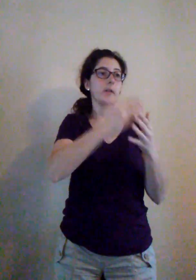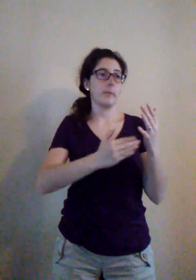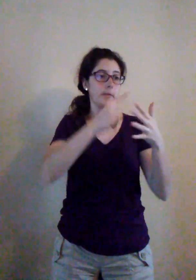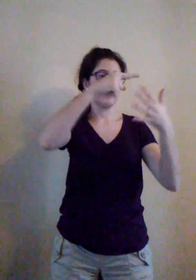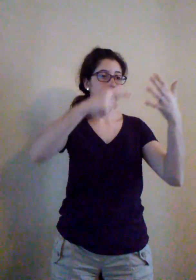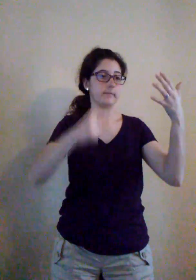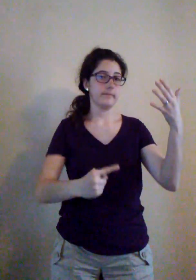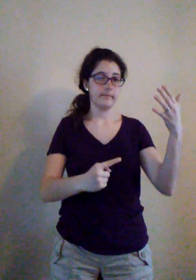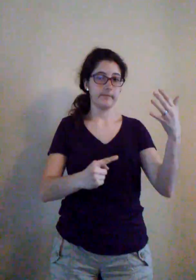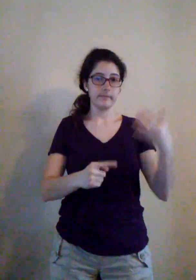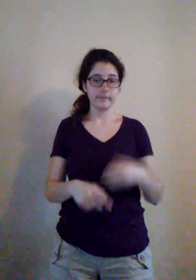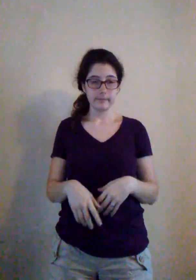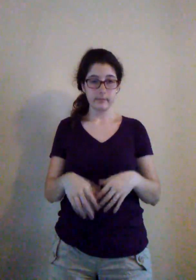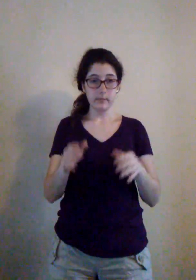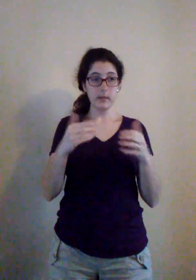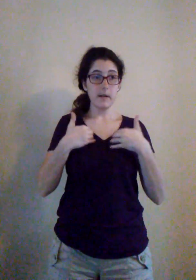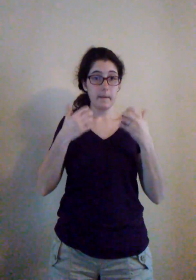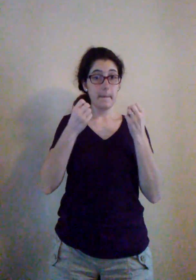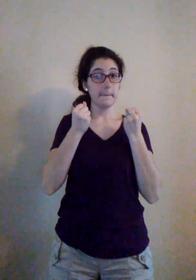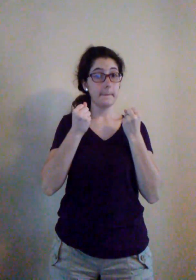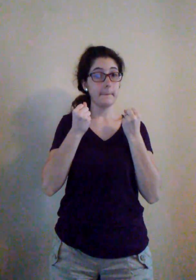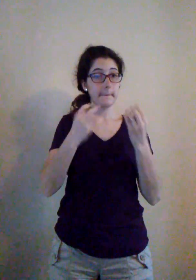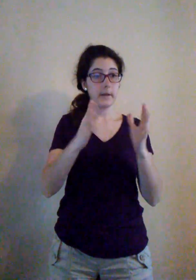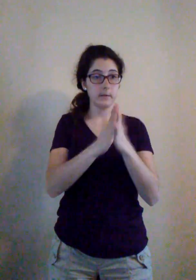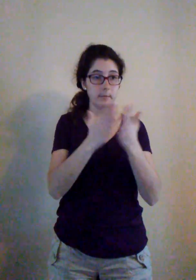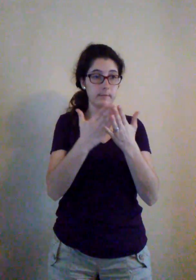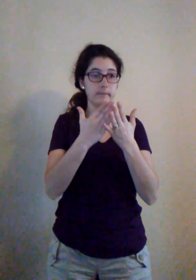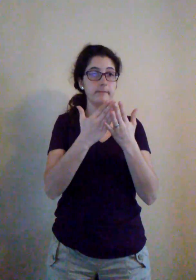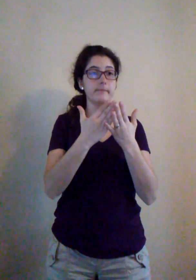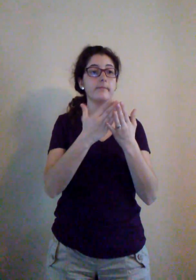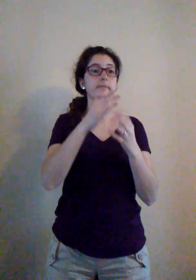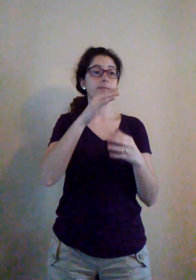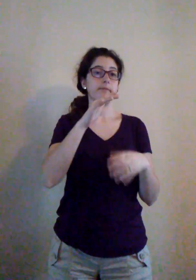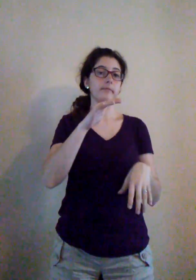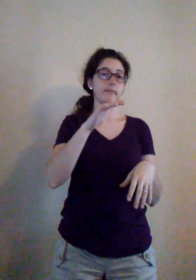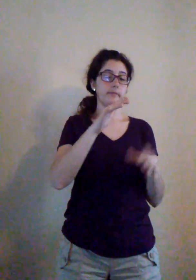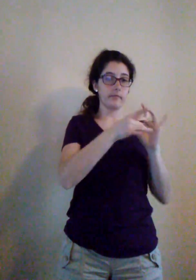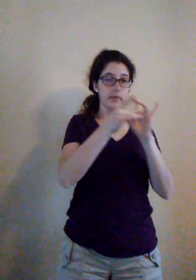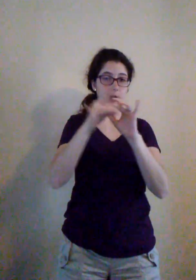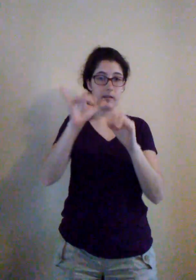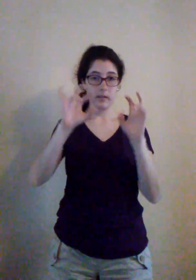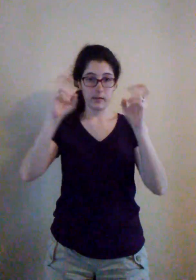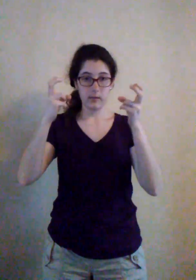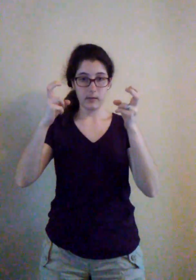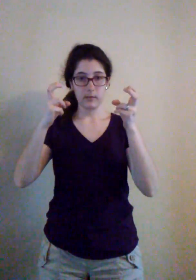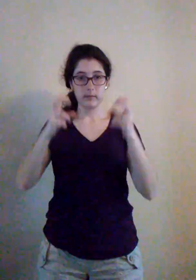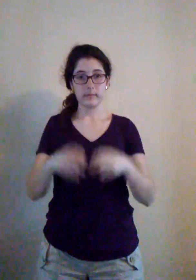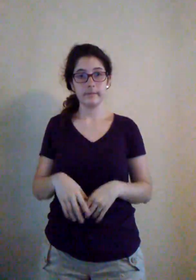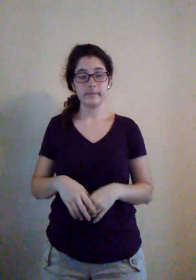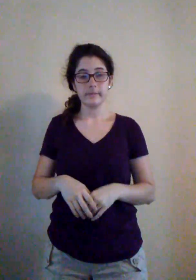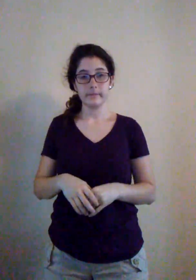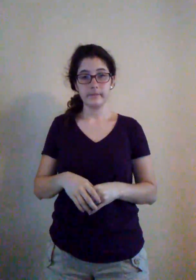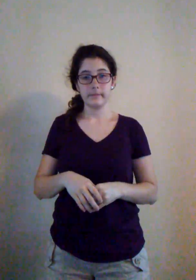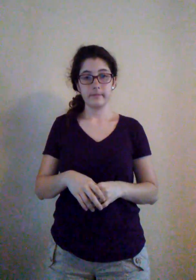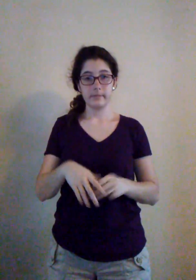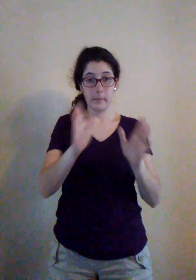Cornelius Planting is Not the Way It's Supposed to Be. For serious readers, is not a bad place to begin. The book of essays edited